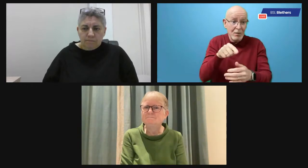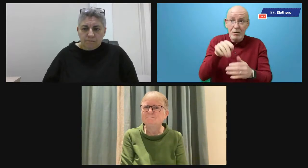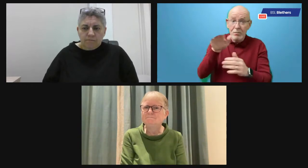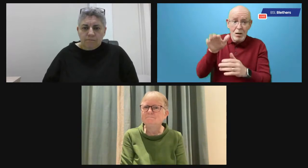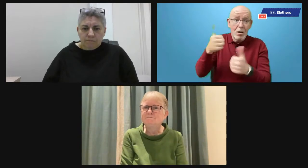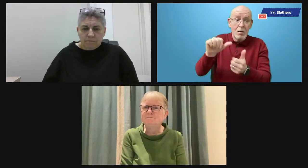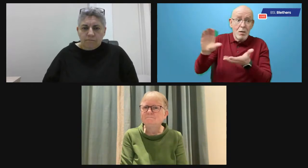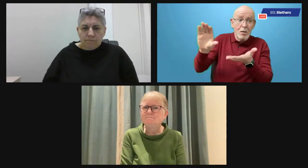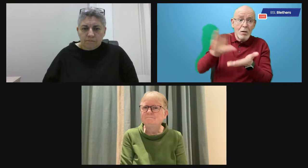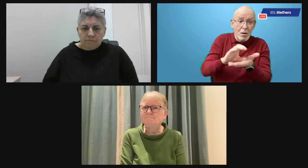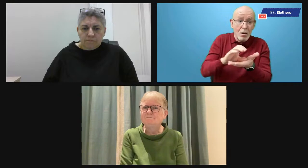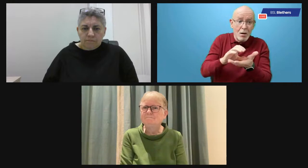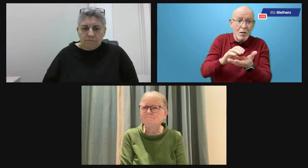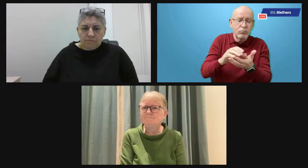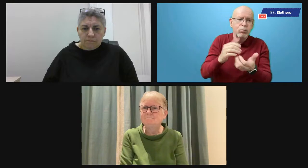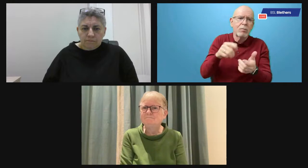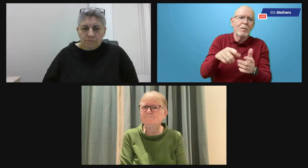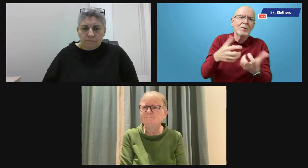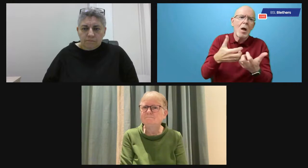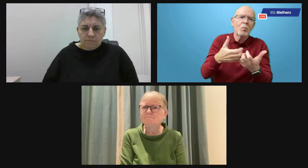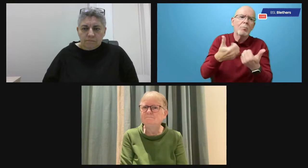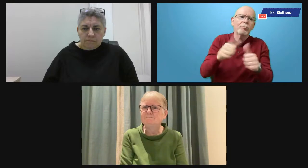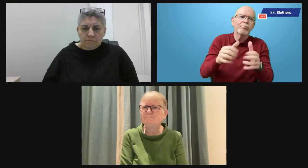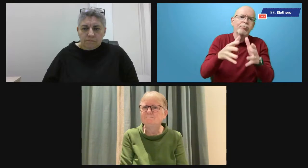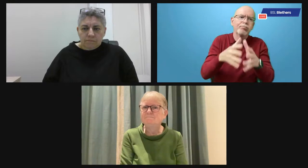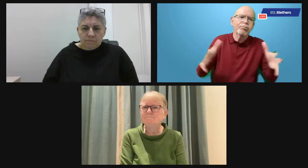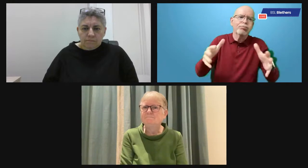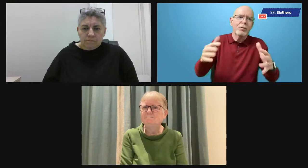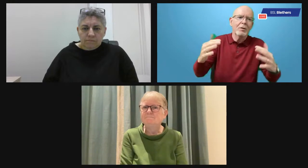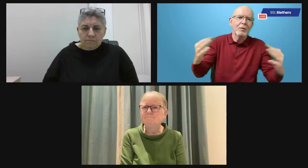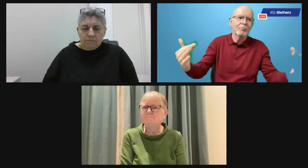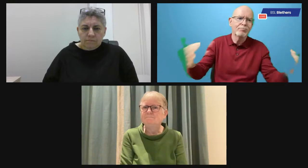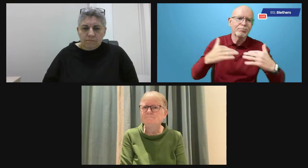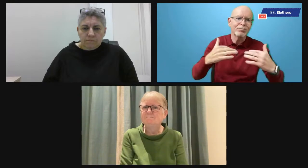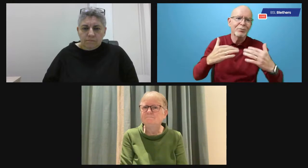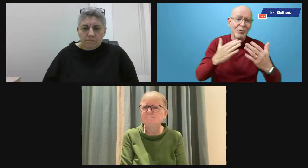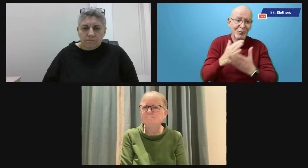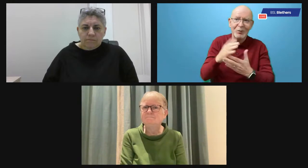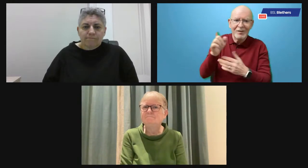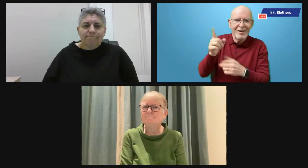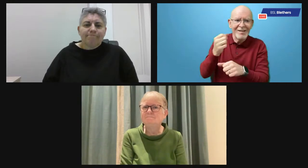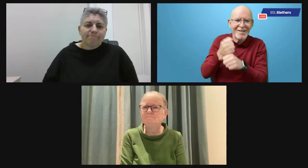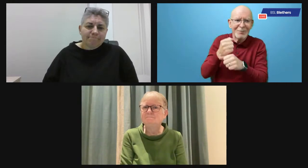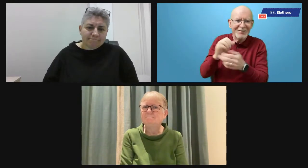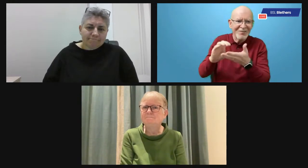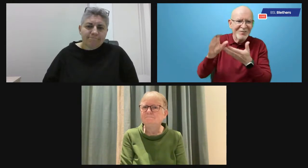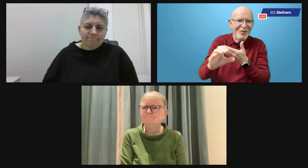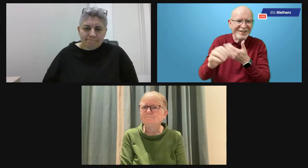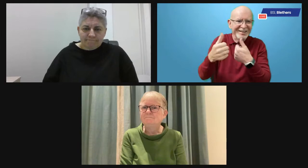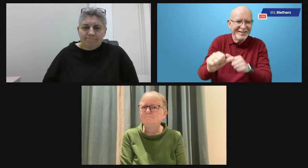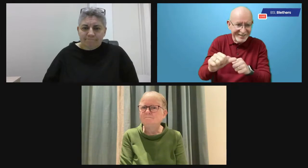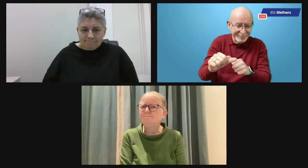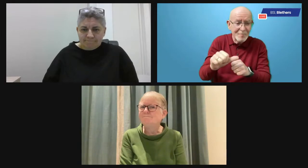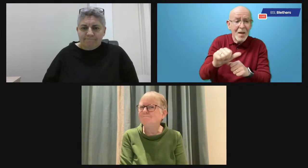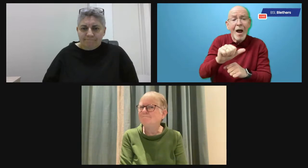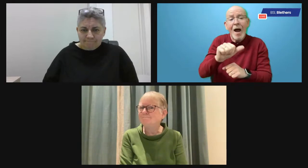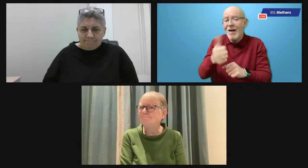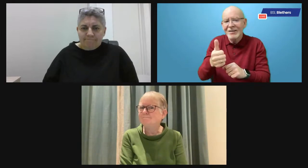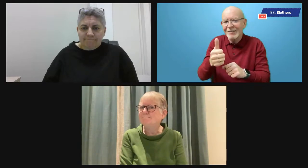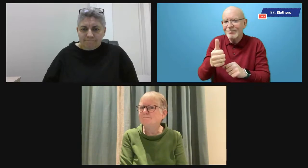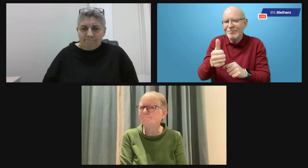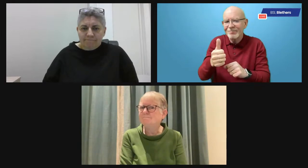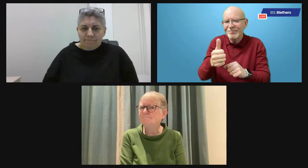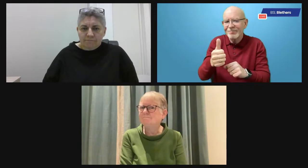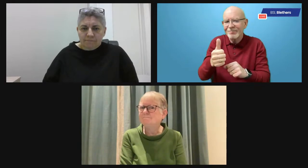to train people to become tutors. And that was great. And that's how we managed to increase our pool and get people